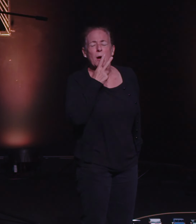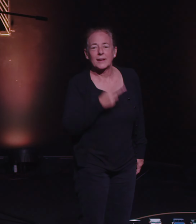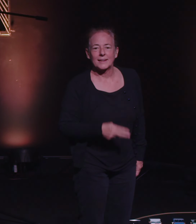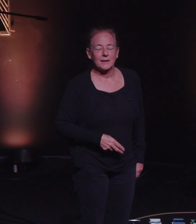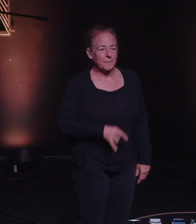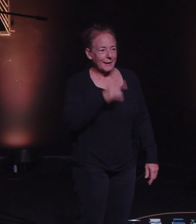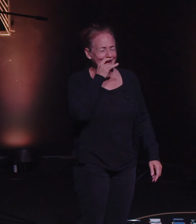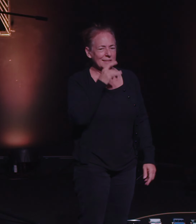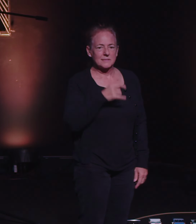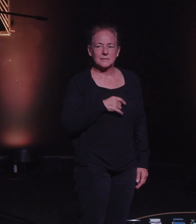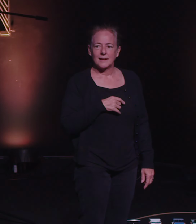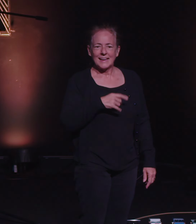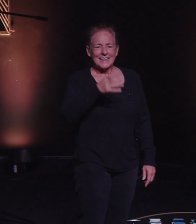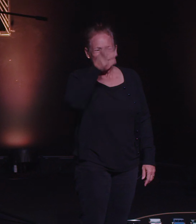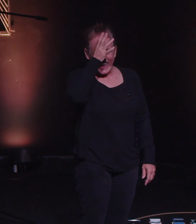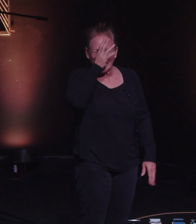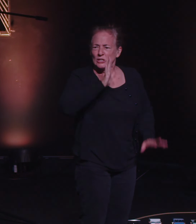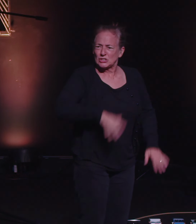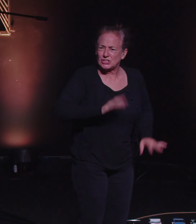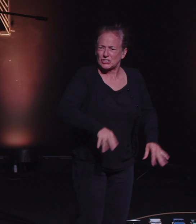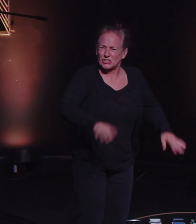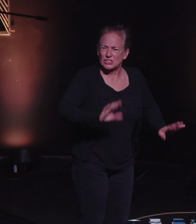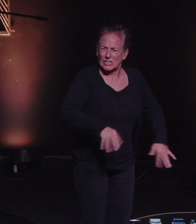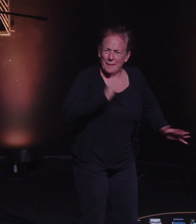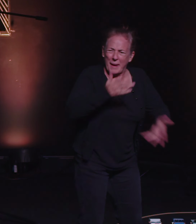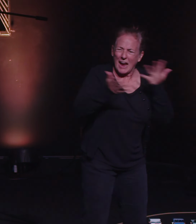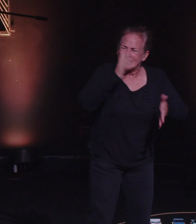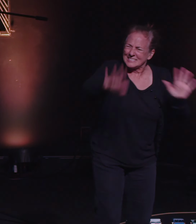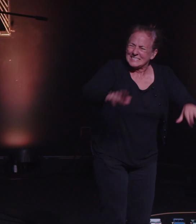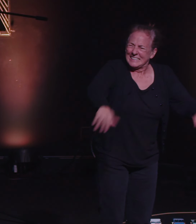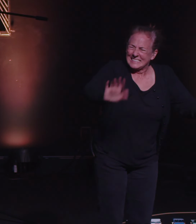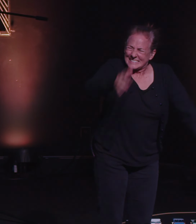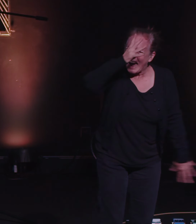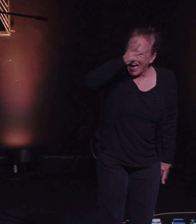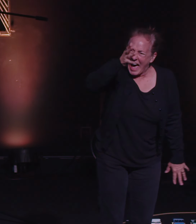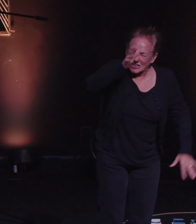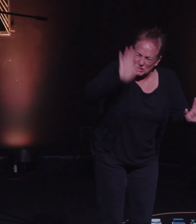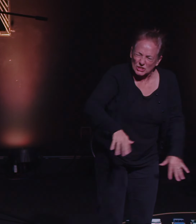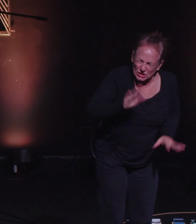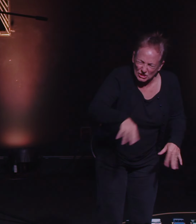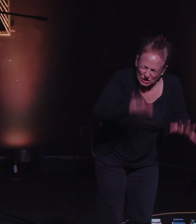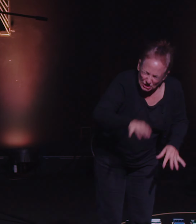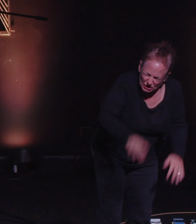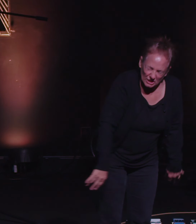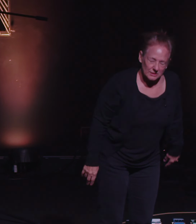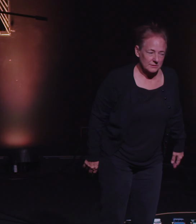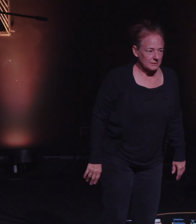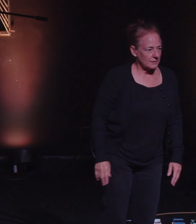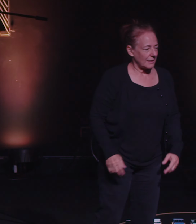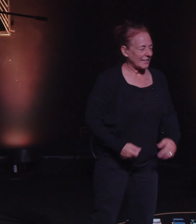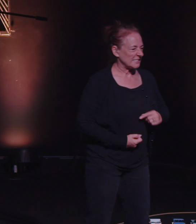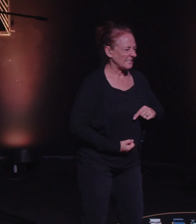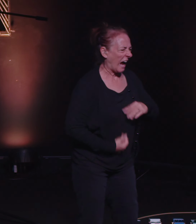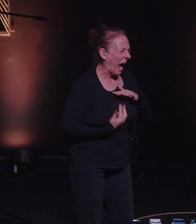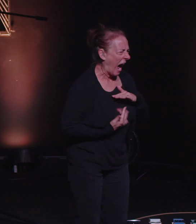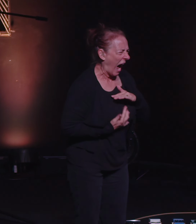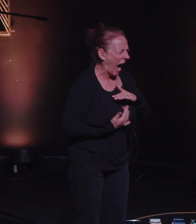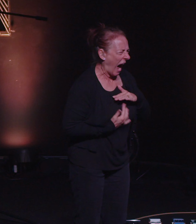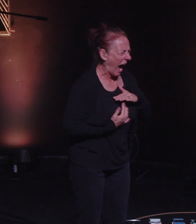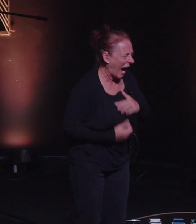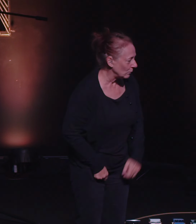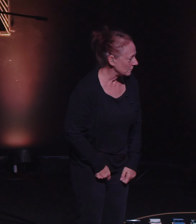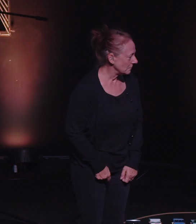And my kids, Dad, chill. Dad, stop. It just makes my blood boil.